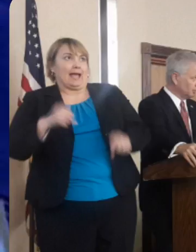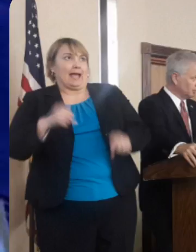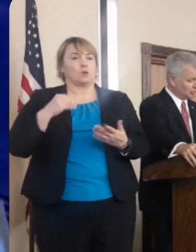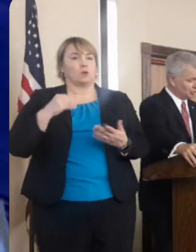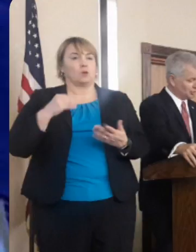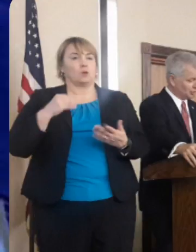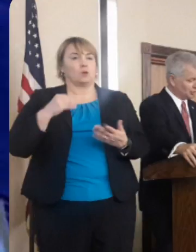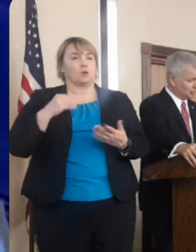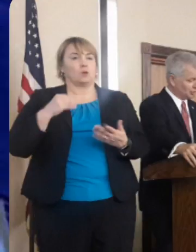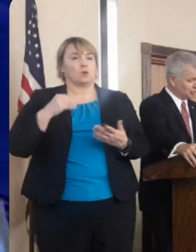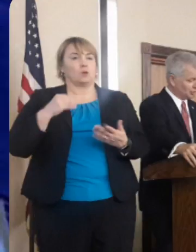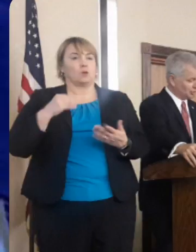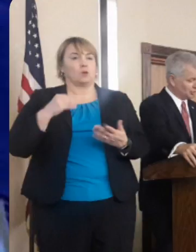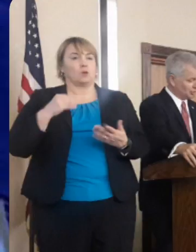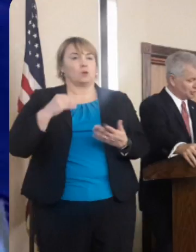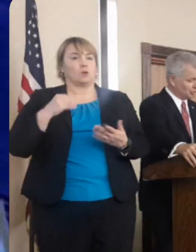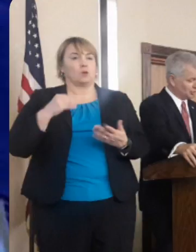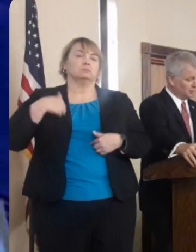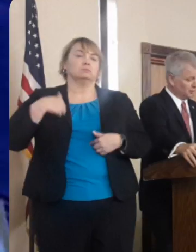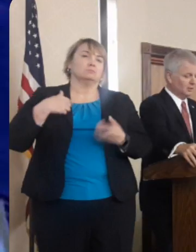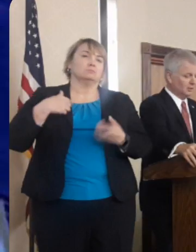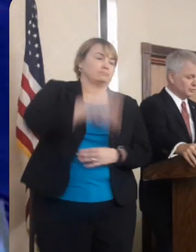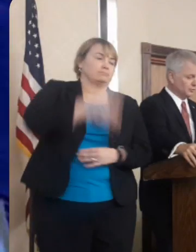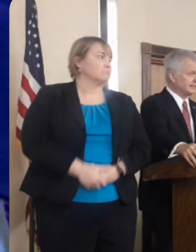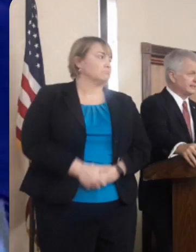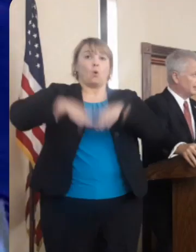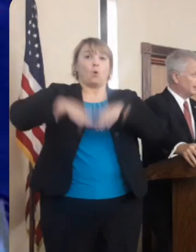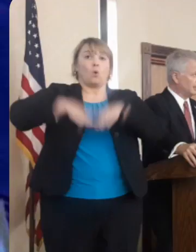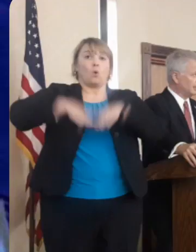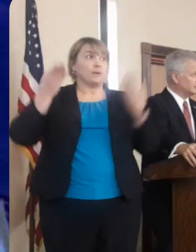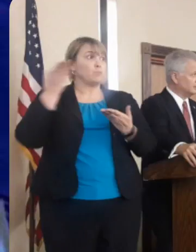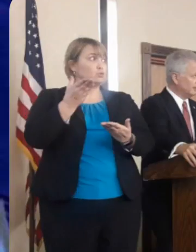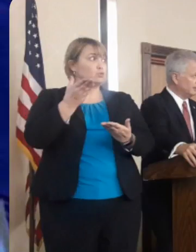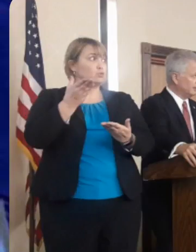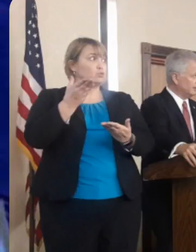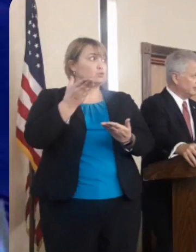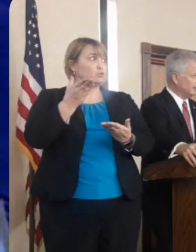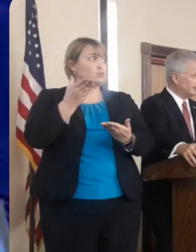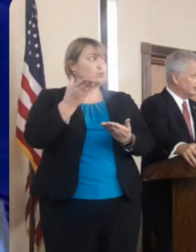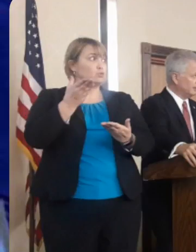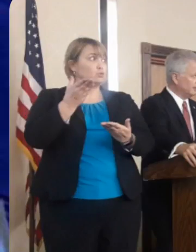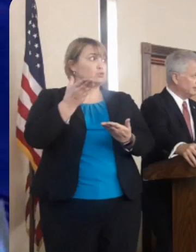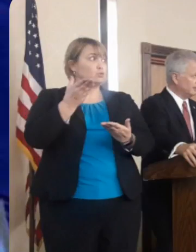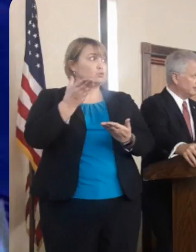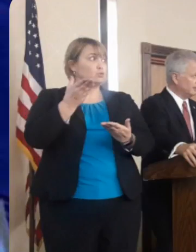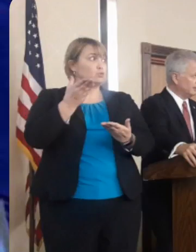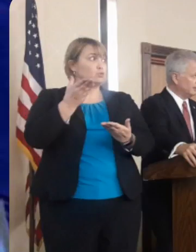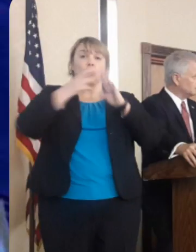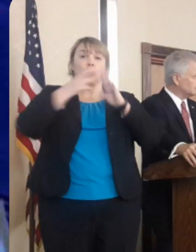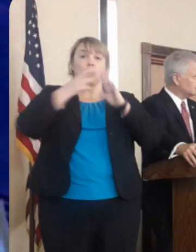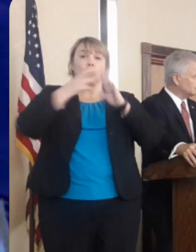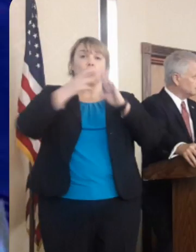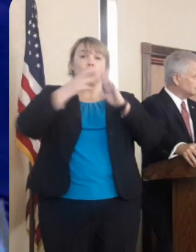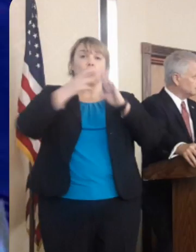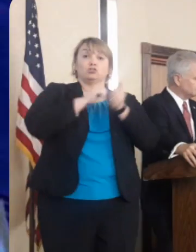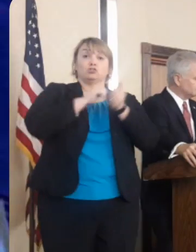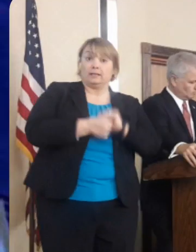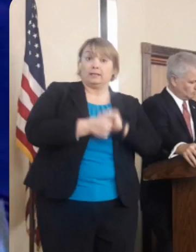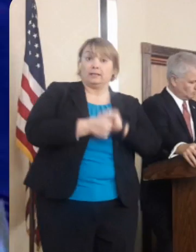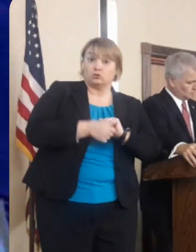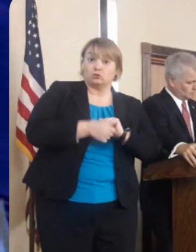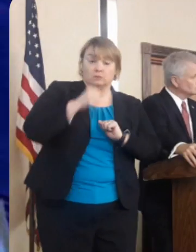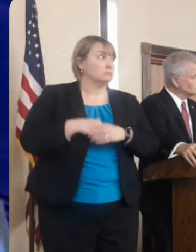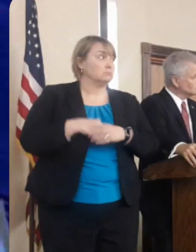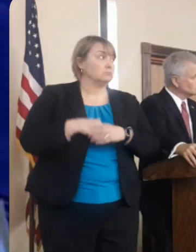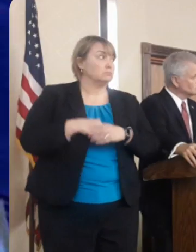on whether or not to accept these rule changes as amended. Yes, sir. JT, I was just a prominent inquiry.